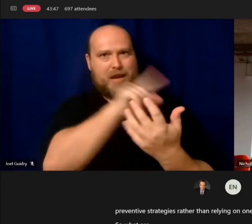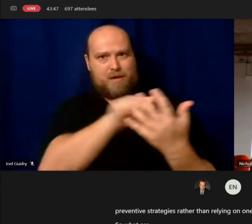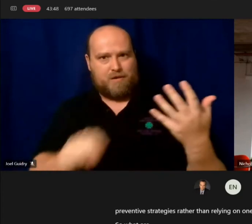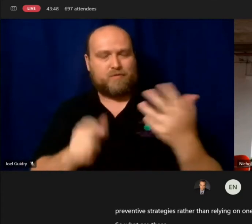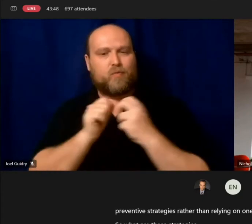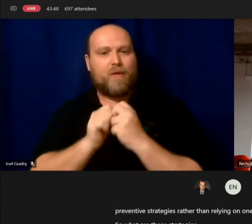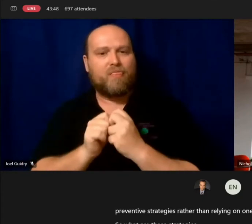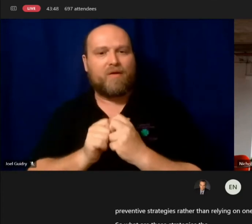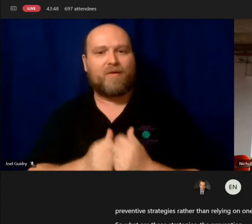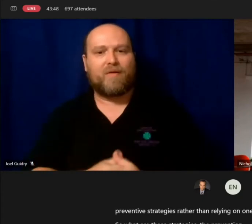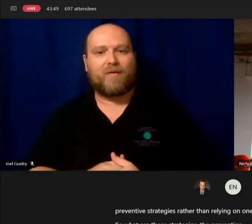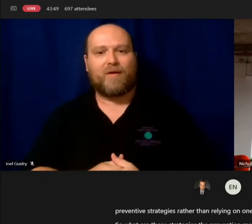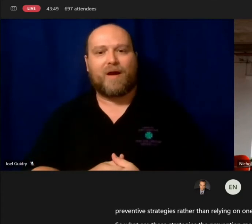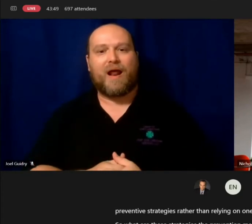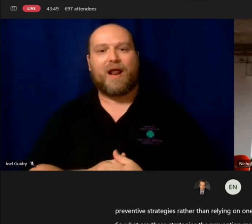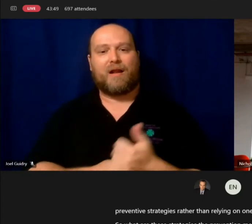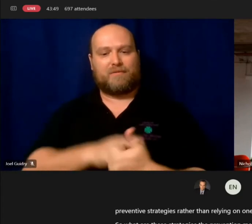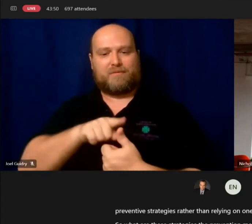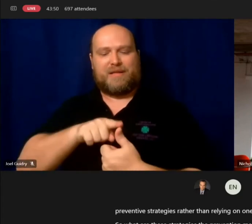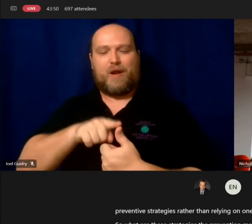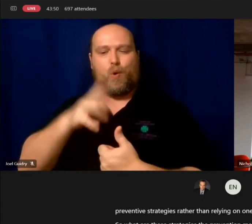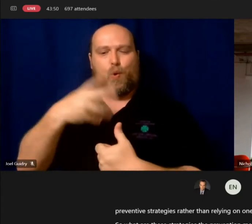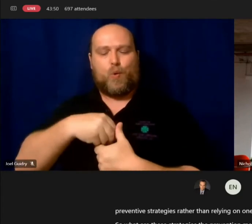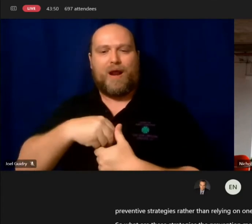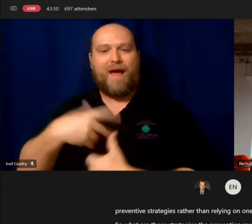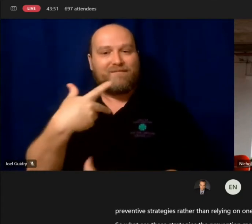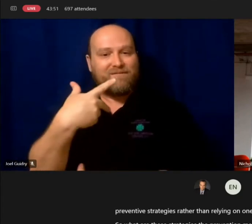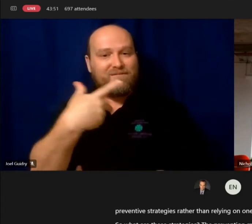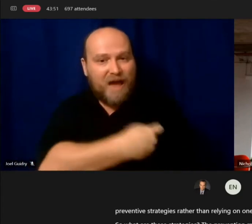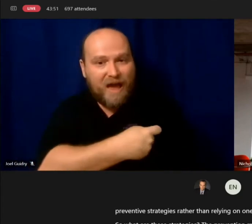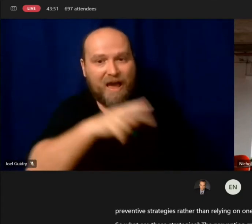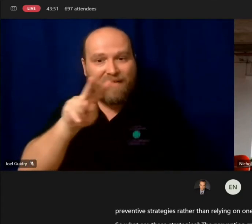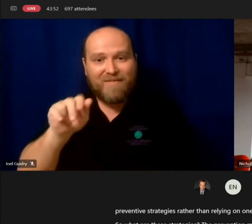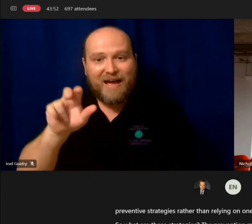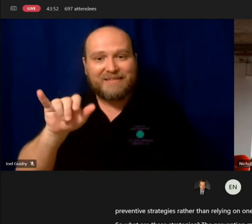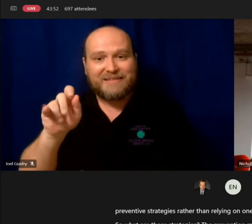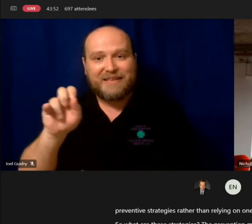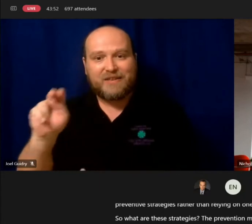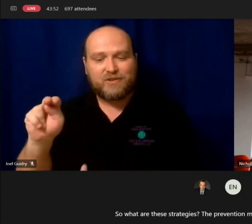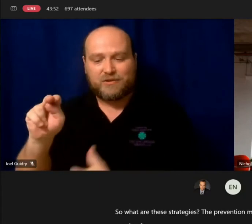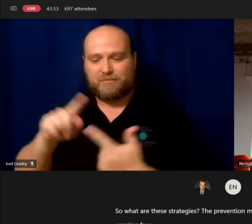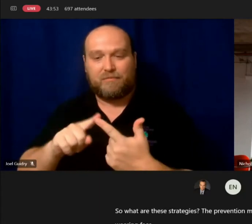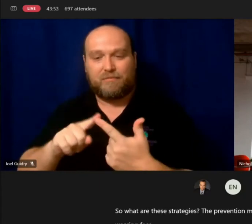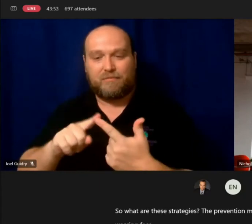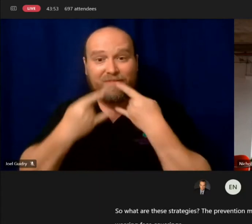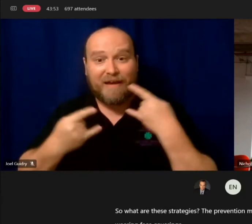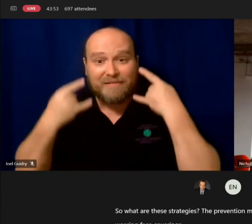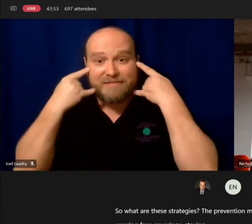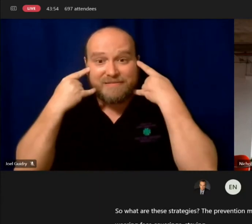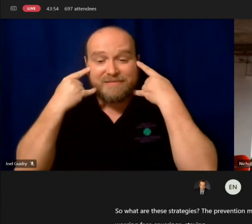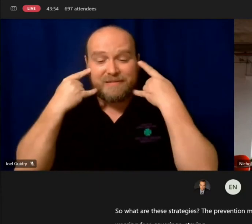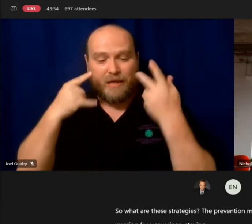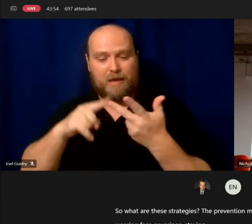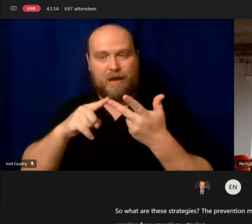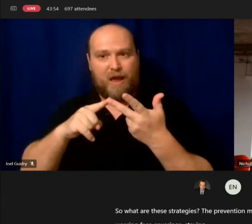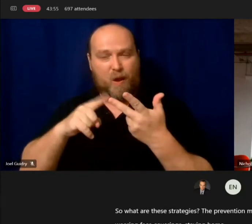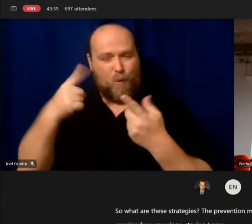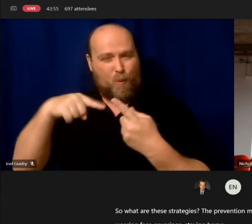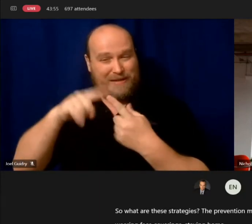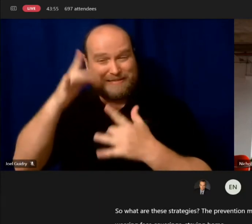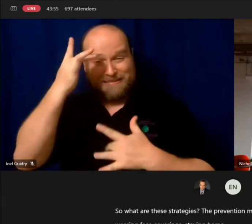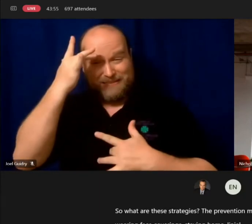measures include vaccinations, wearing face coverings, staying home when ill, physical